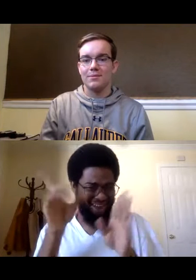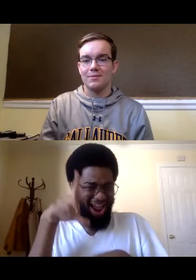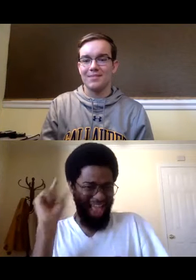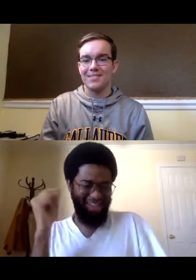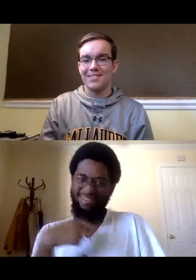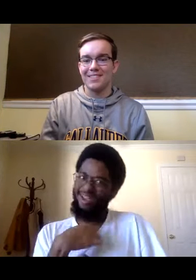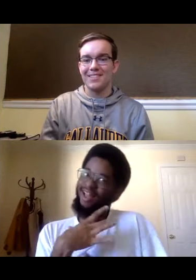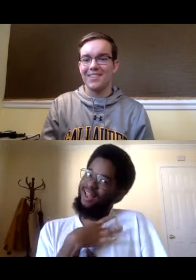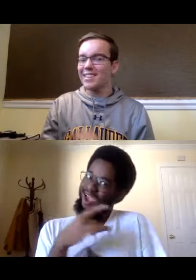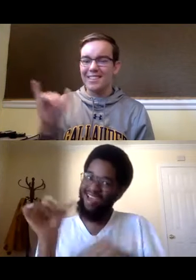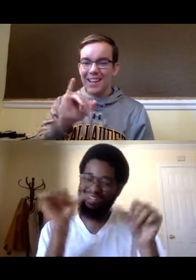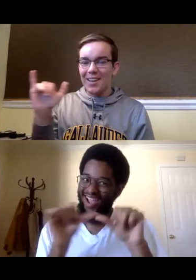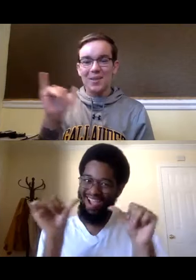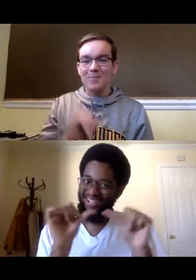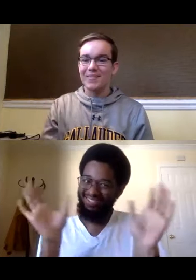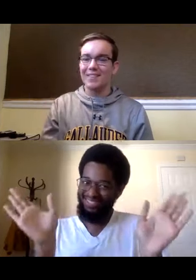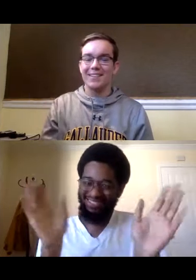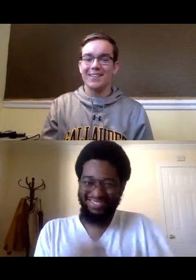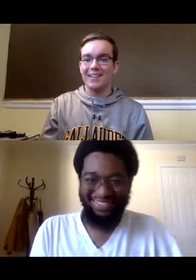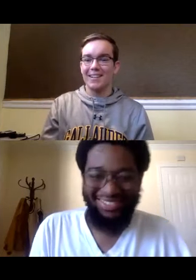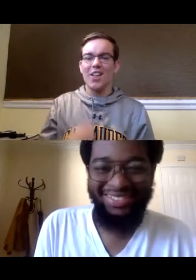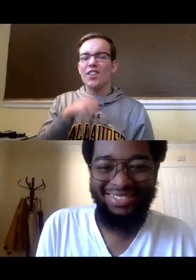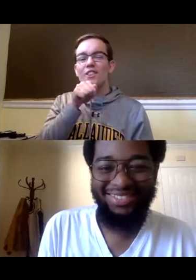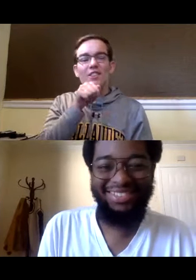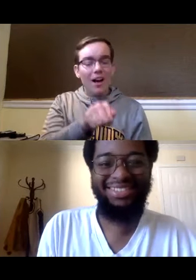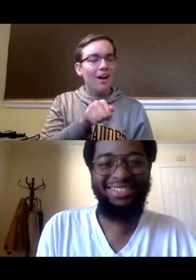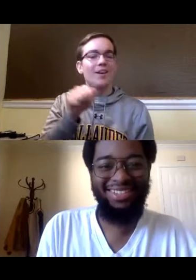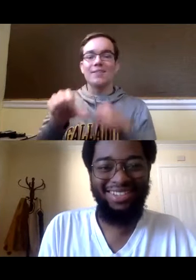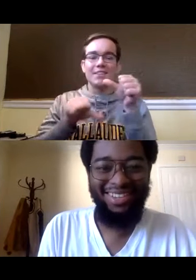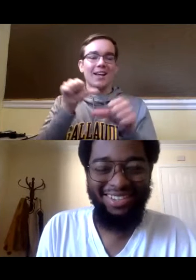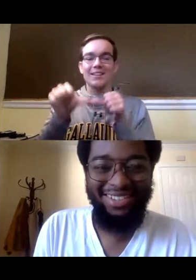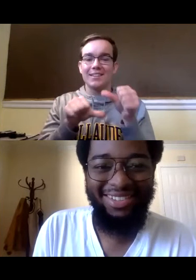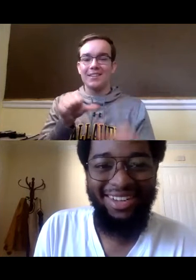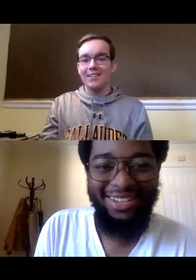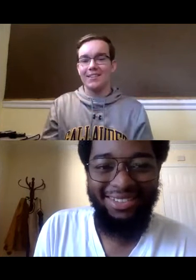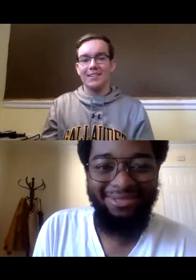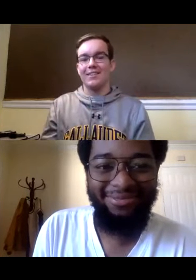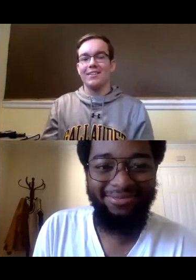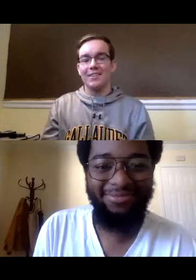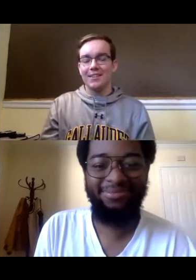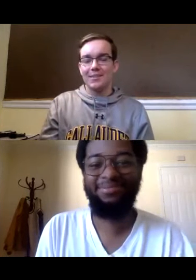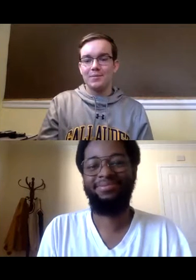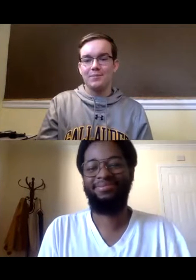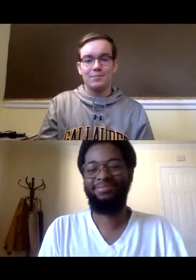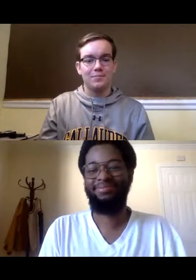Of course, I'm a science major in biology. I like science. Me too. I love science.